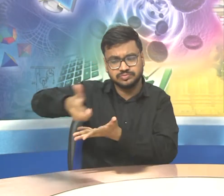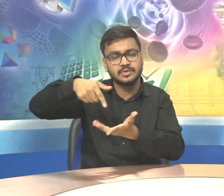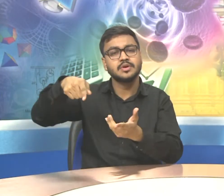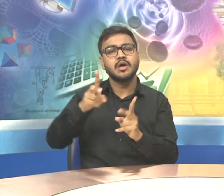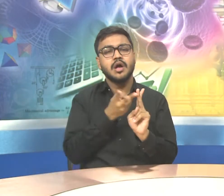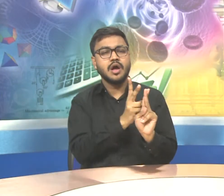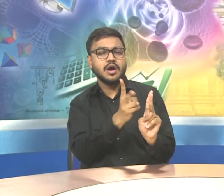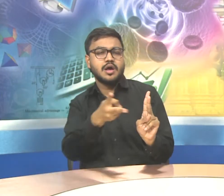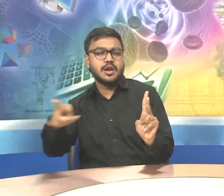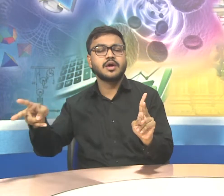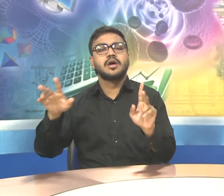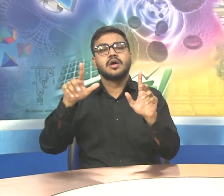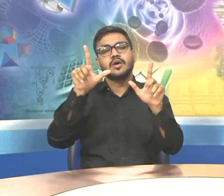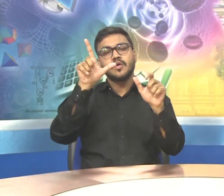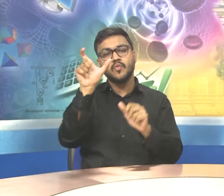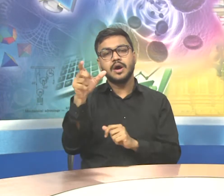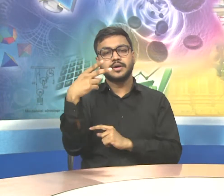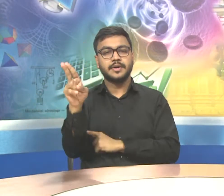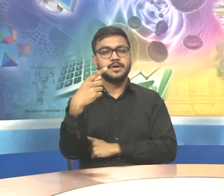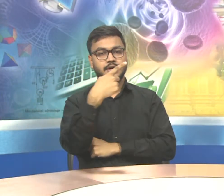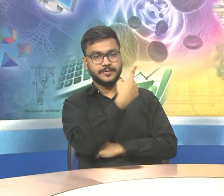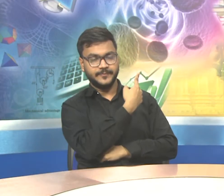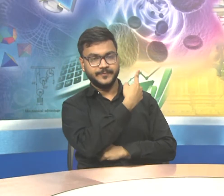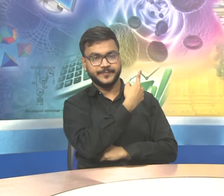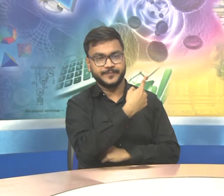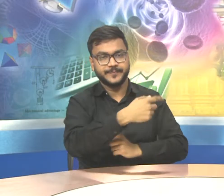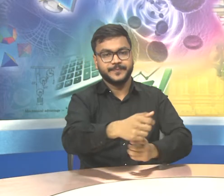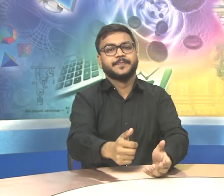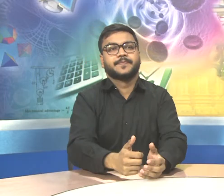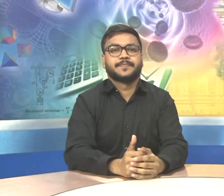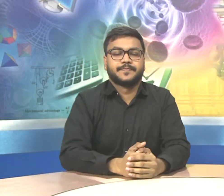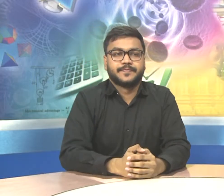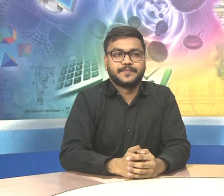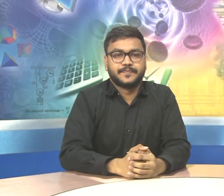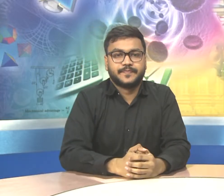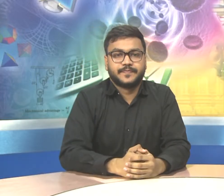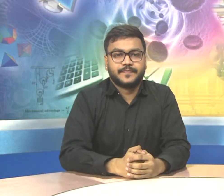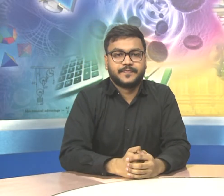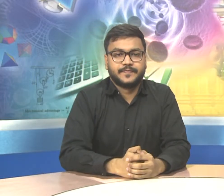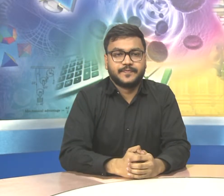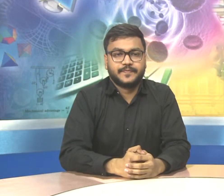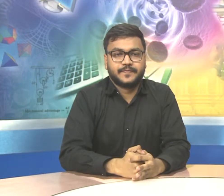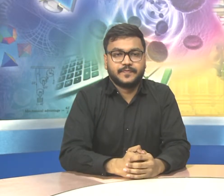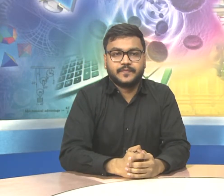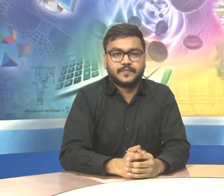came across and discussed on a specific law.